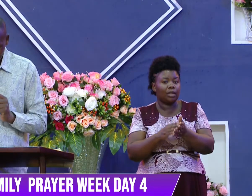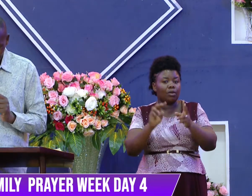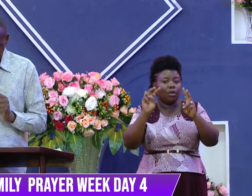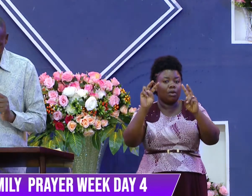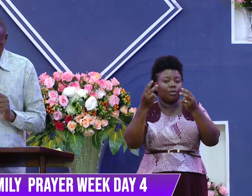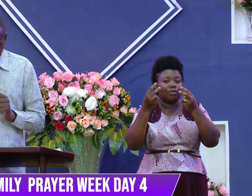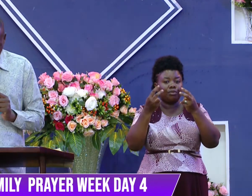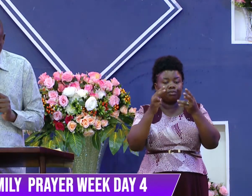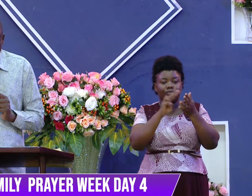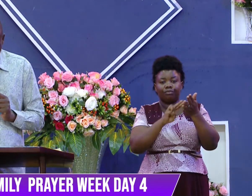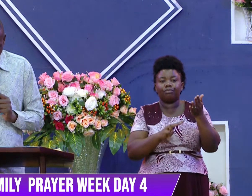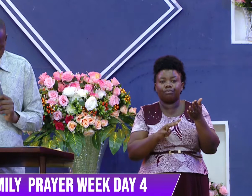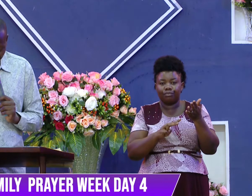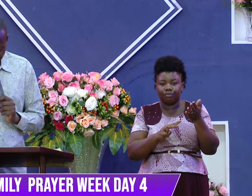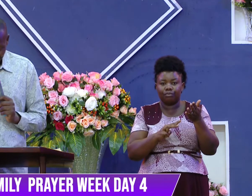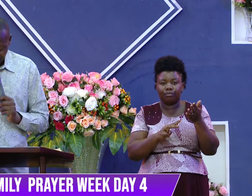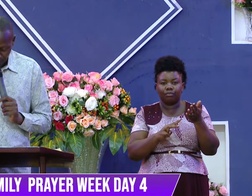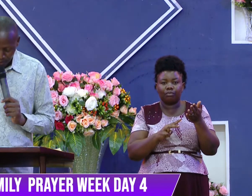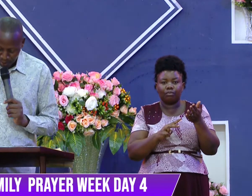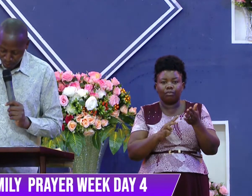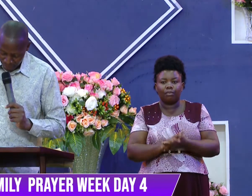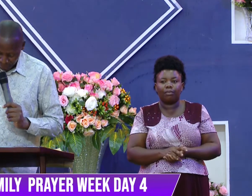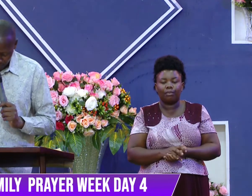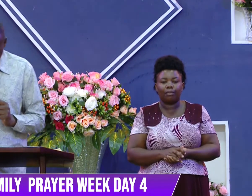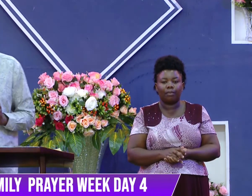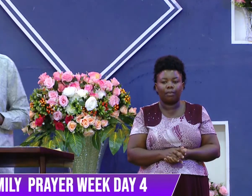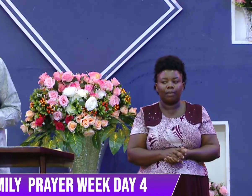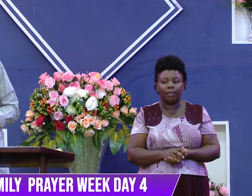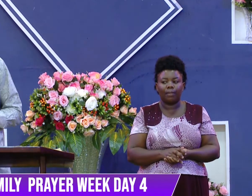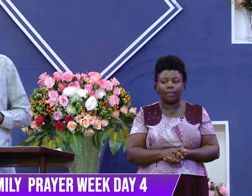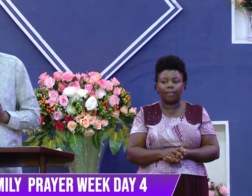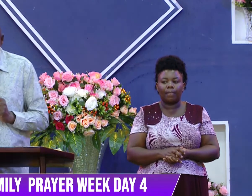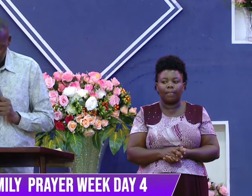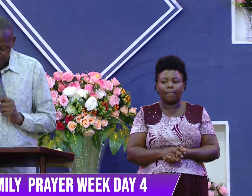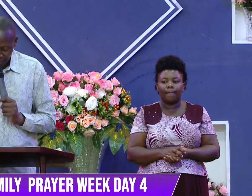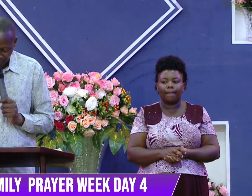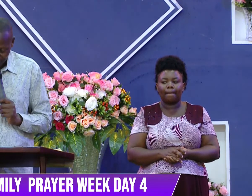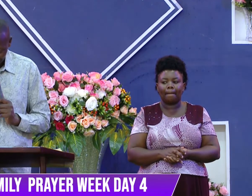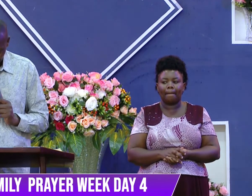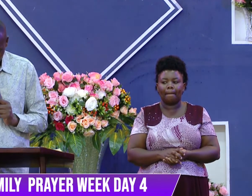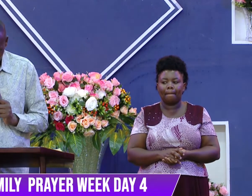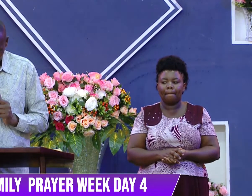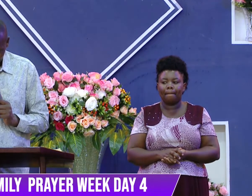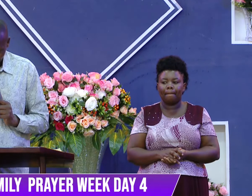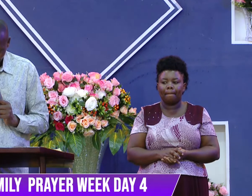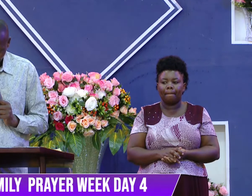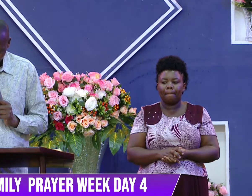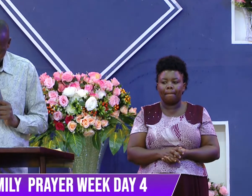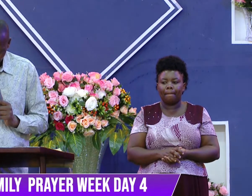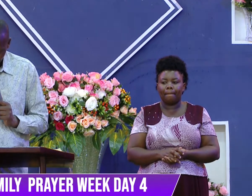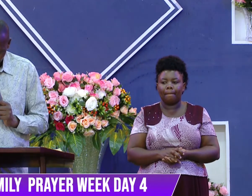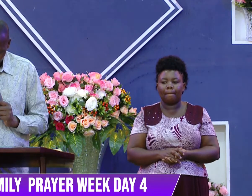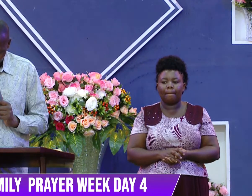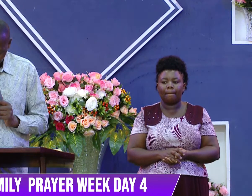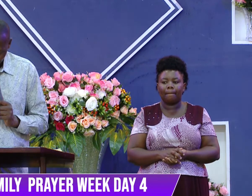ekyakoze omutwe ogwa olukungaana luno oba olwa wiiki eno. And without wasting time, let